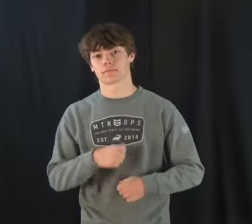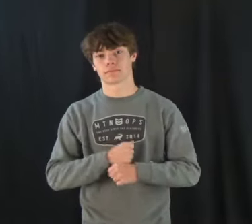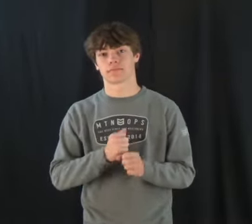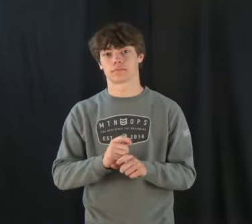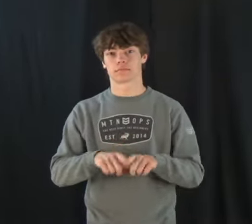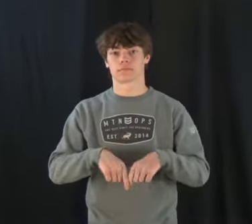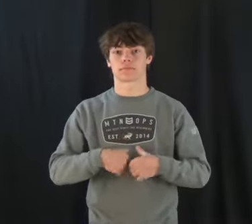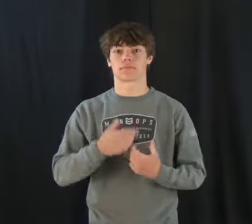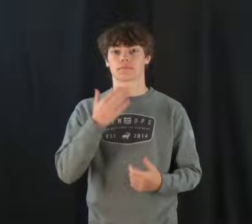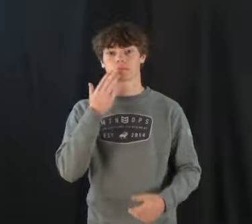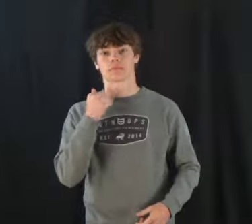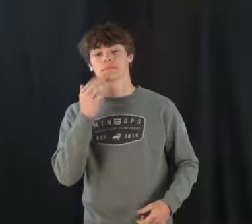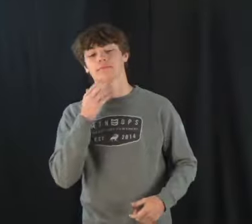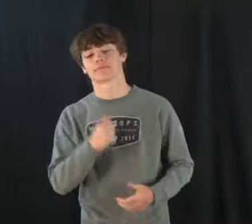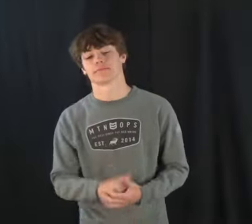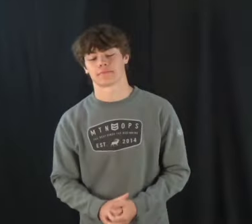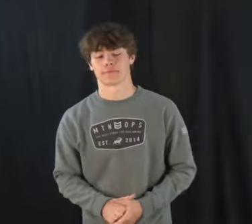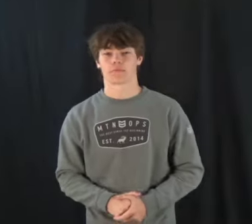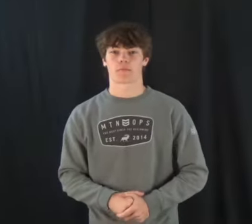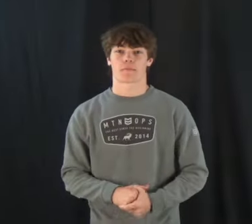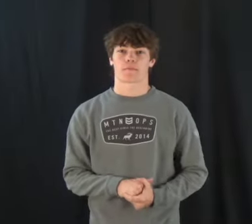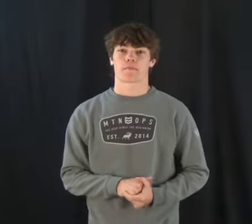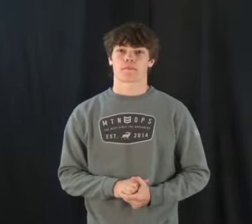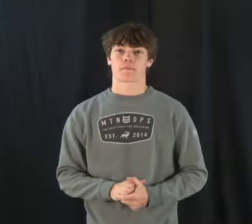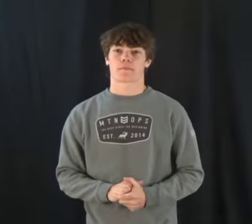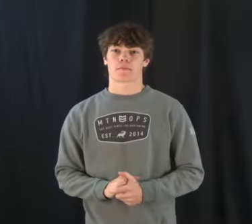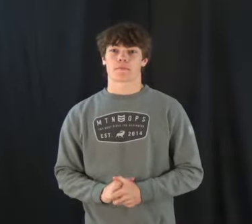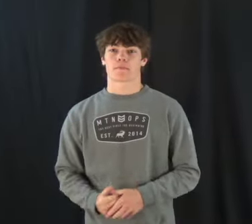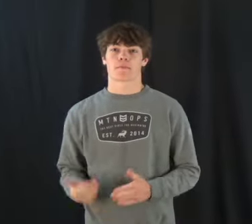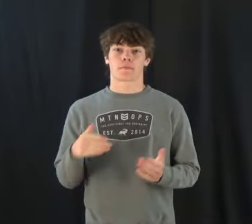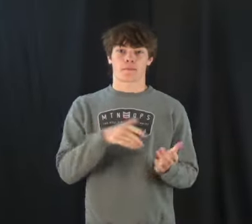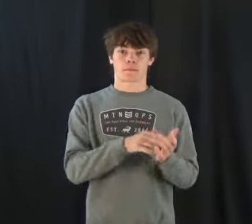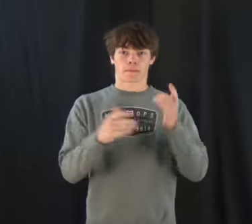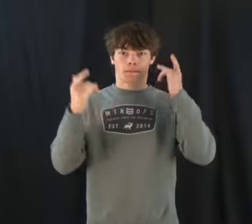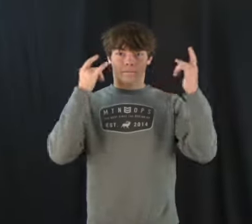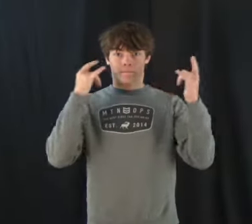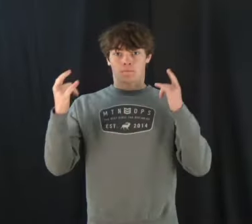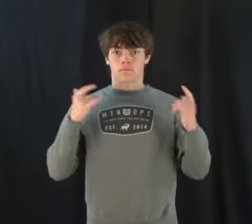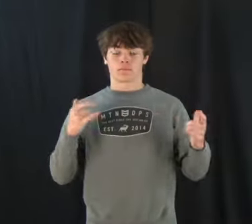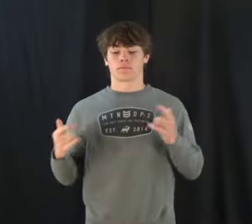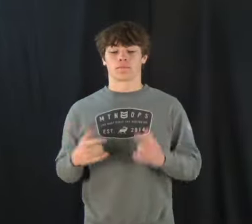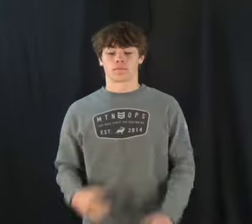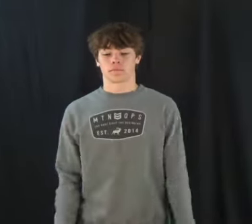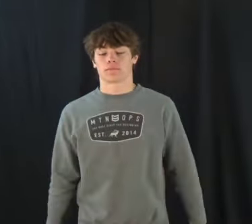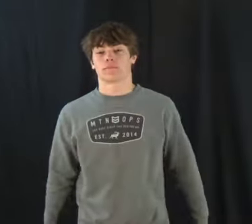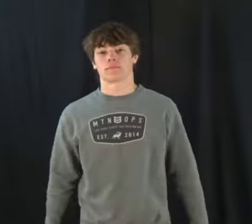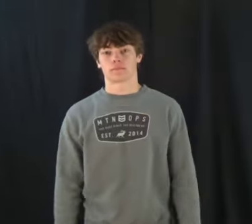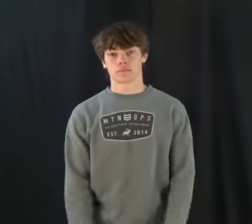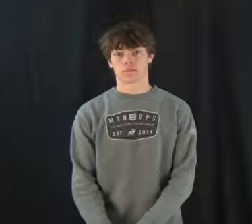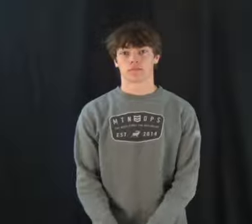And you get so sweet Yeah, yeah, yeah Pour your sugar on it, honey